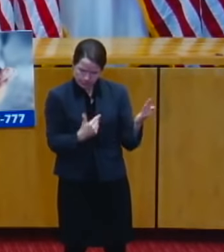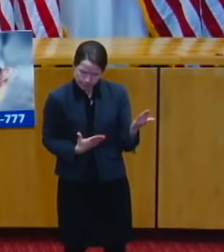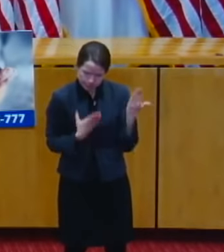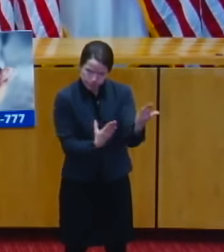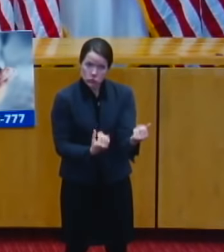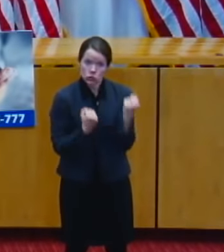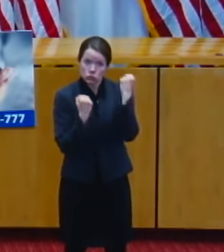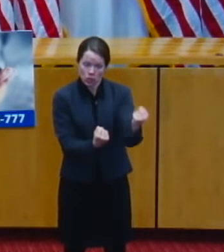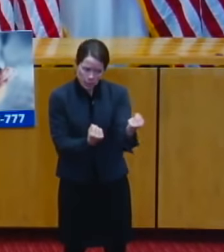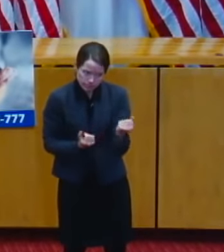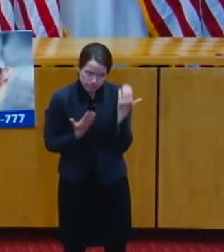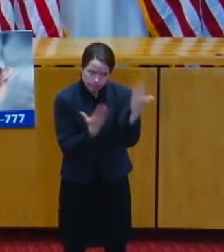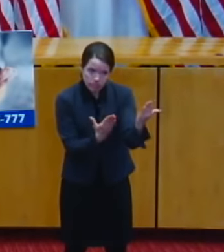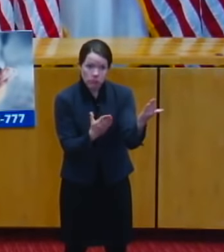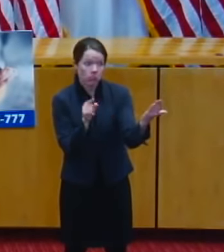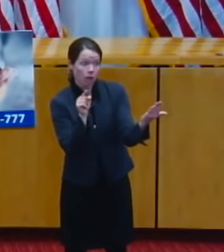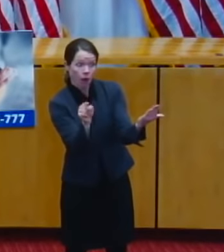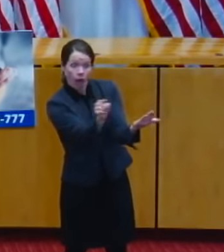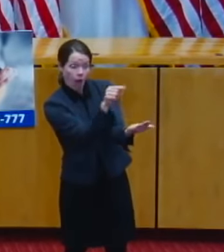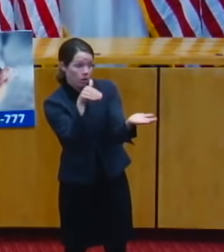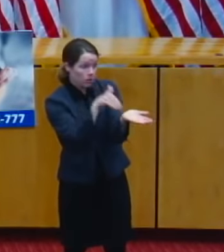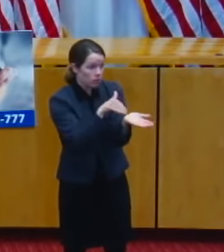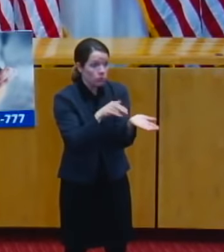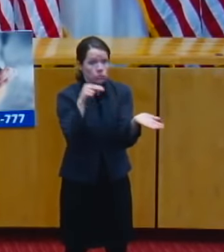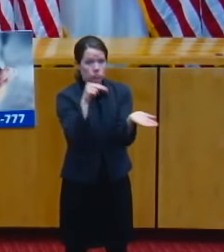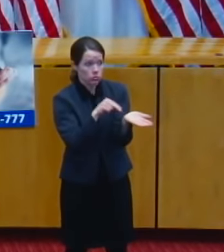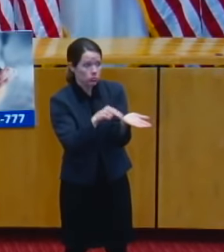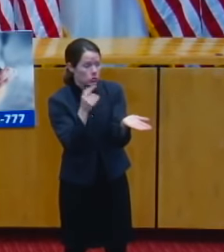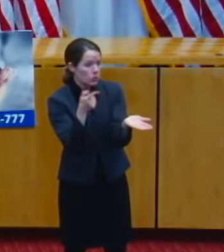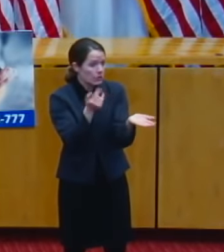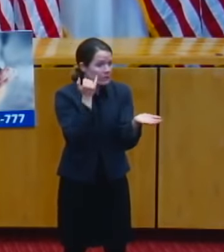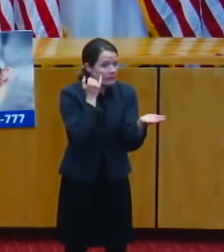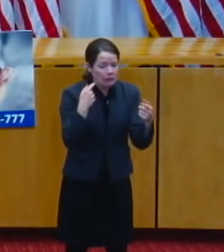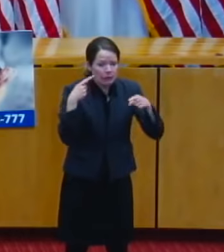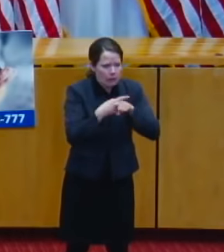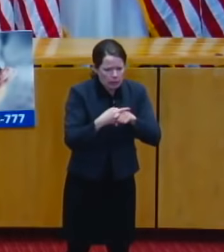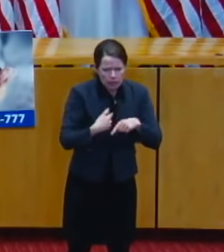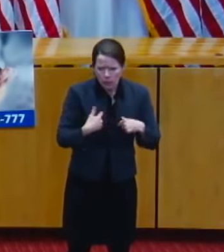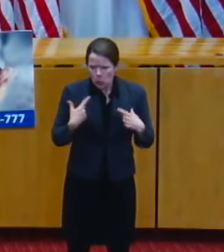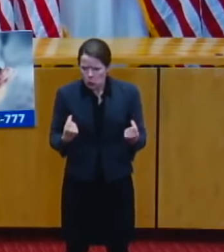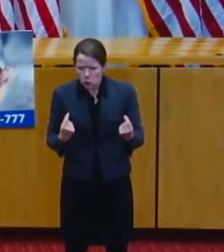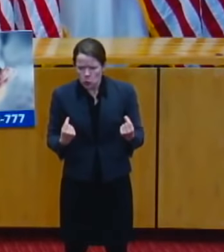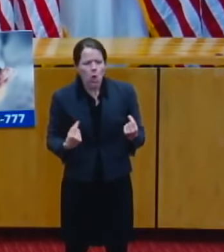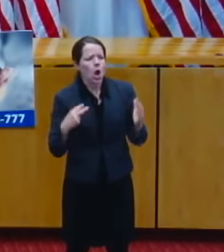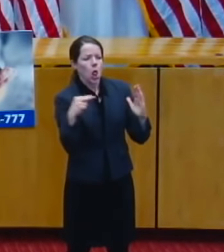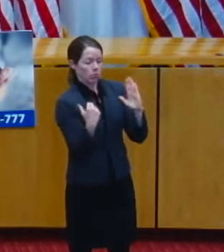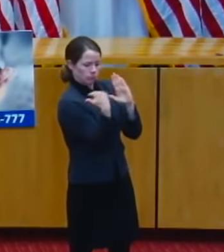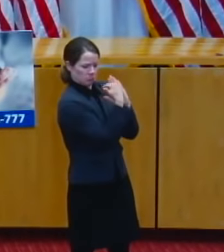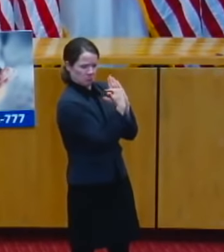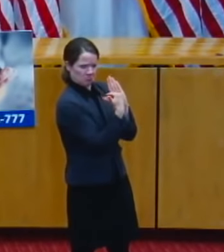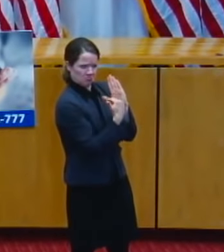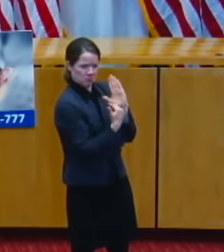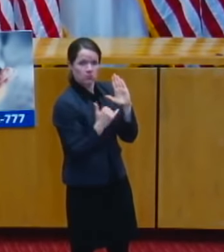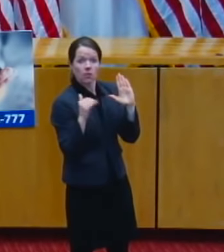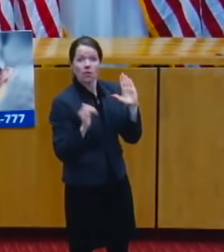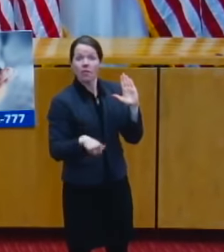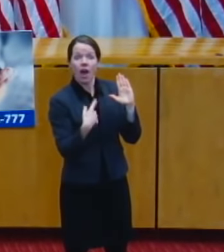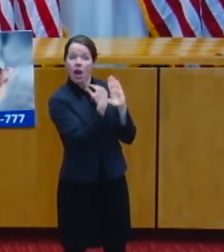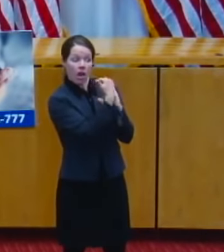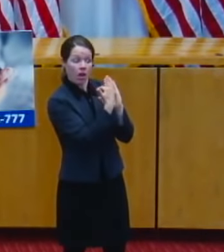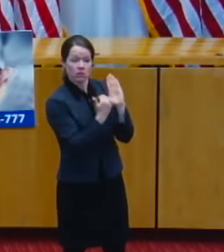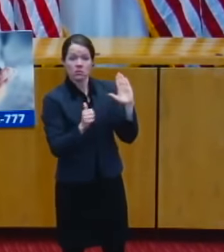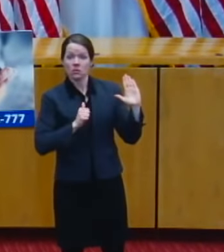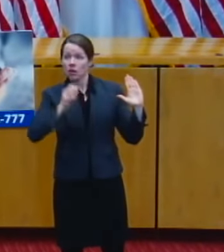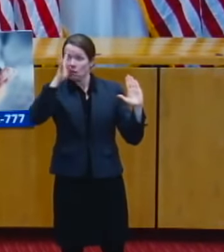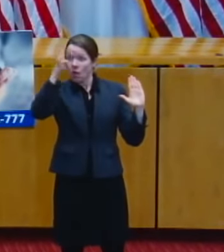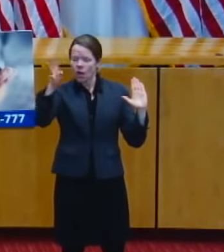decisions. These guidelines are based on work that was originally produced by the University of Pittsburgh and has been adopted by